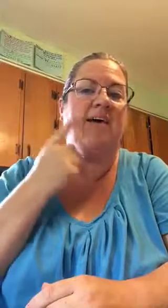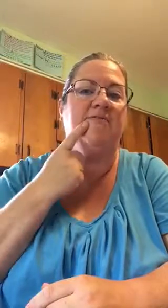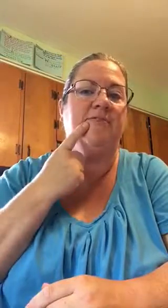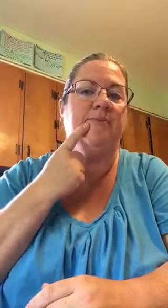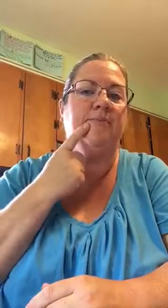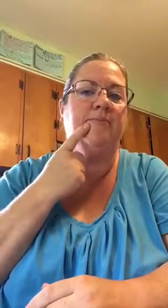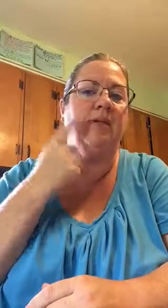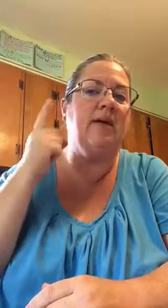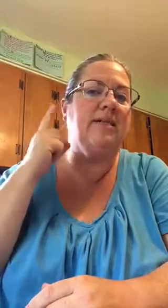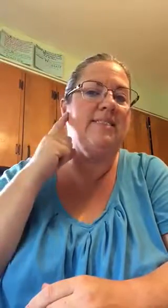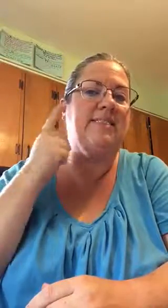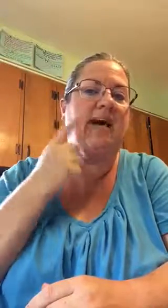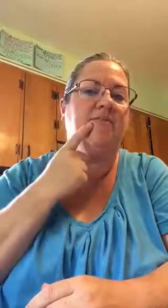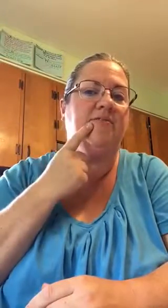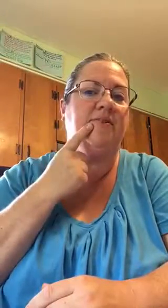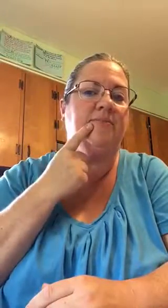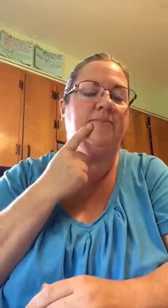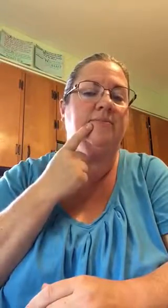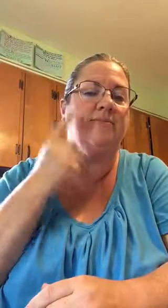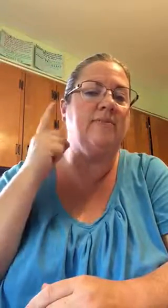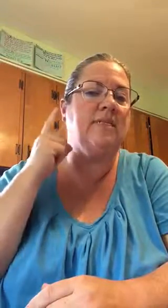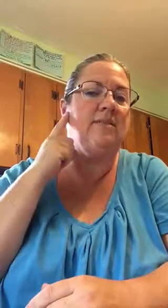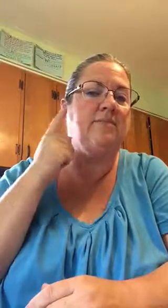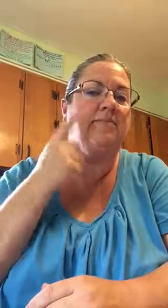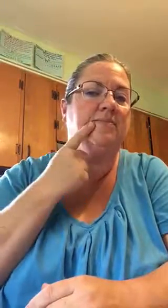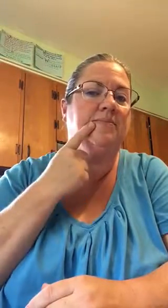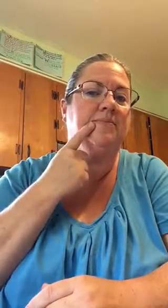Deaf. Deaf.